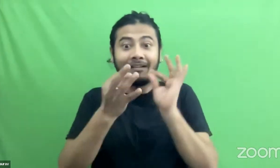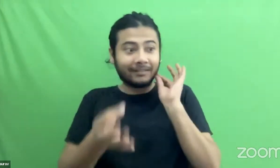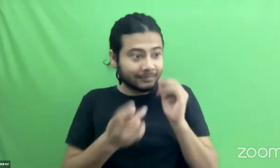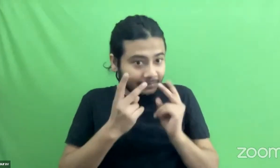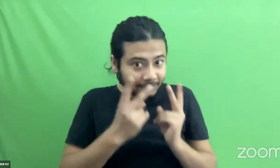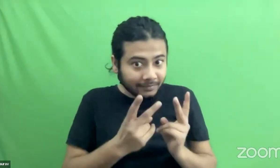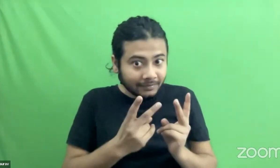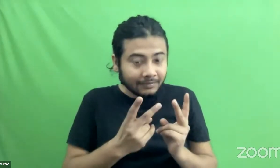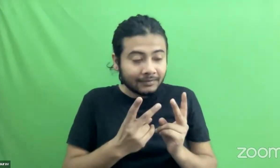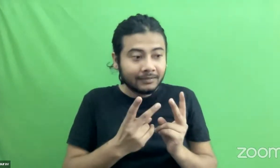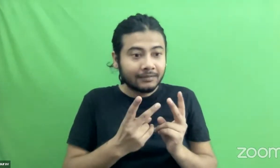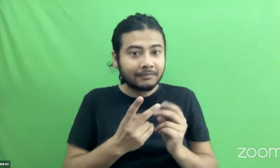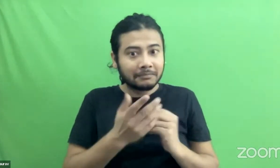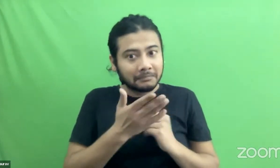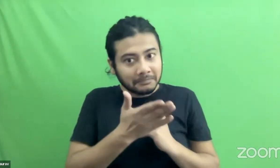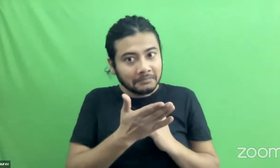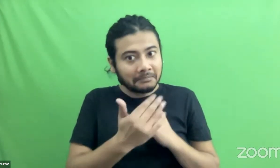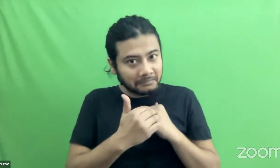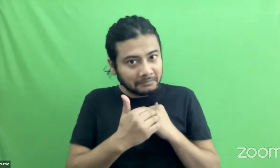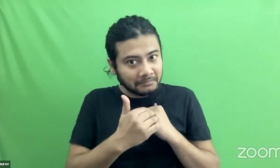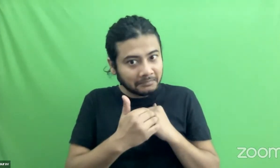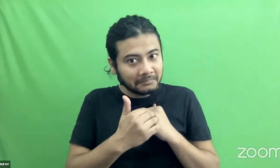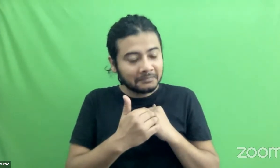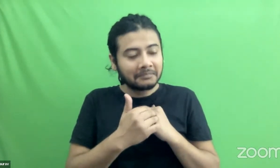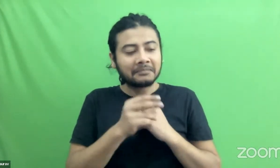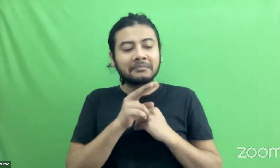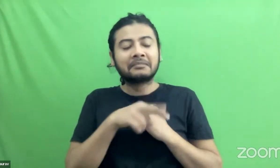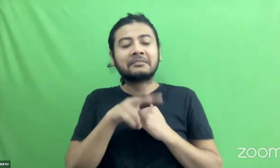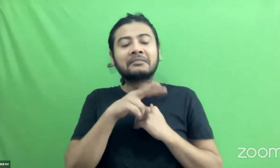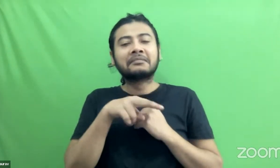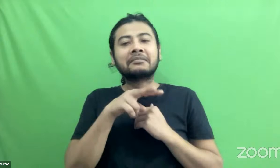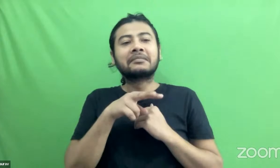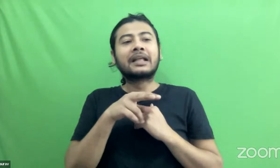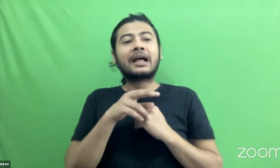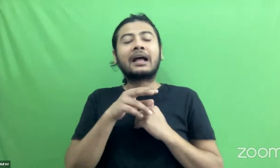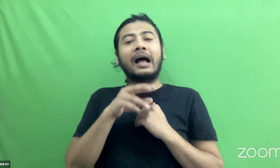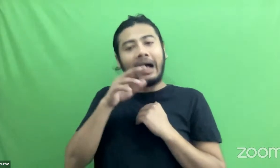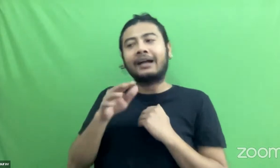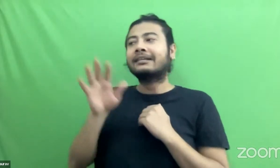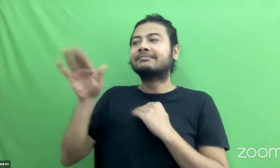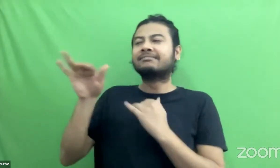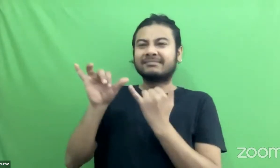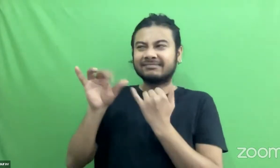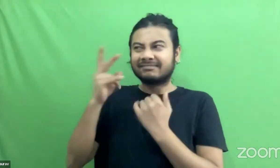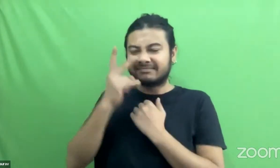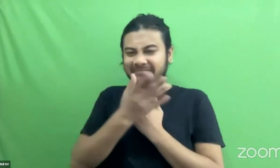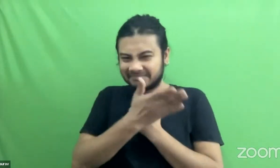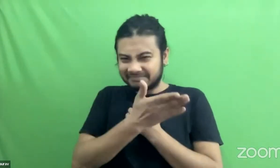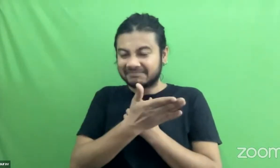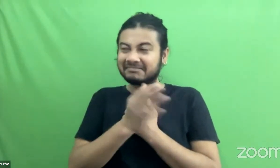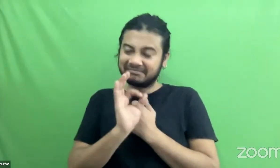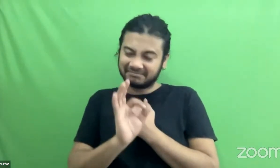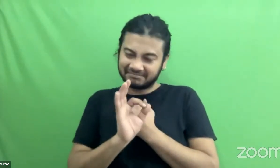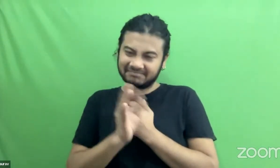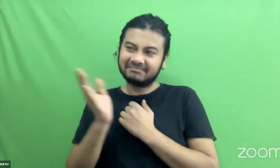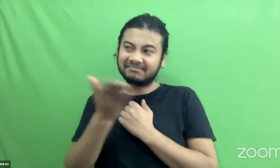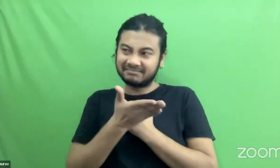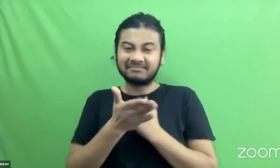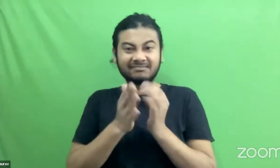look, he or she is such a nice devotee. Can you please take mercy? So with Krishna's mercy, because Radharani is recommending,